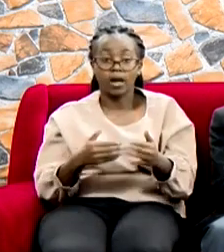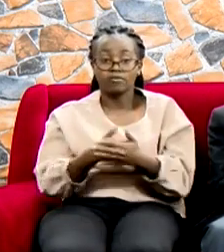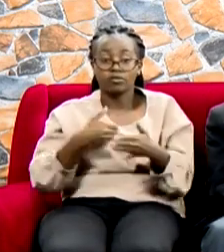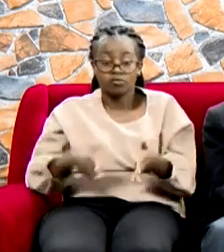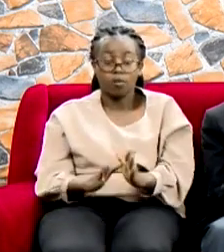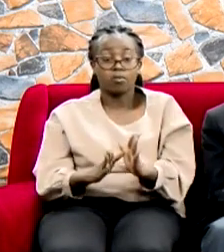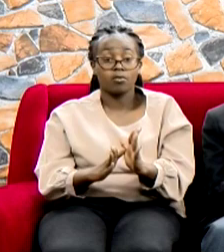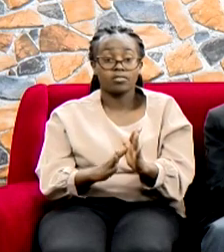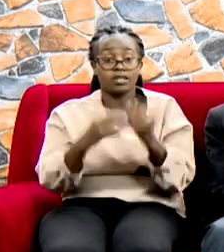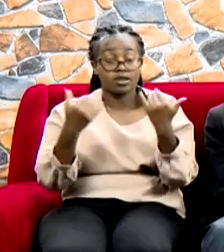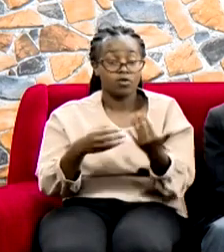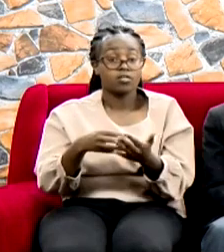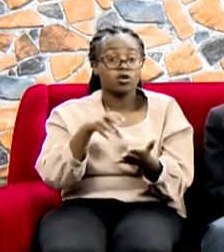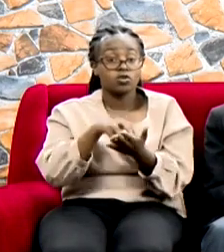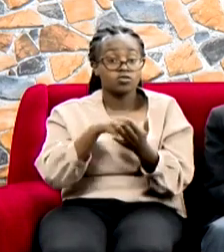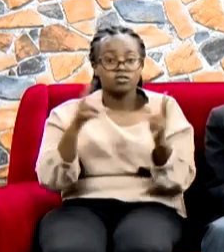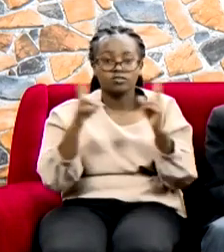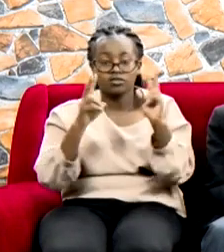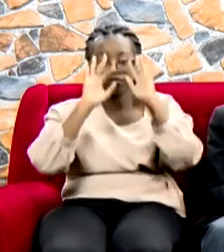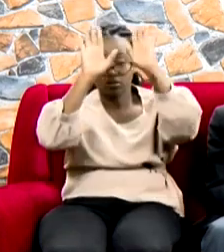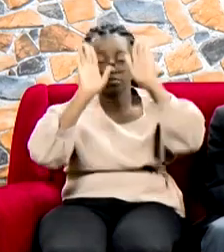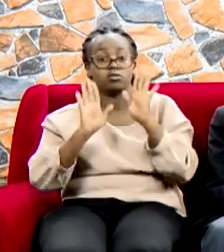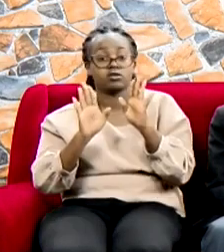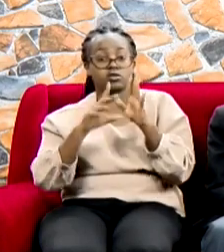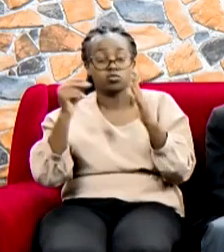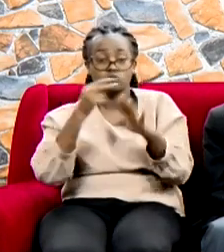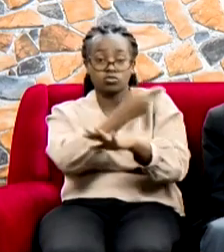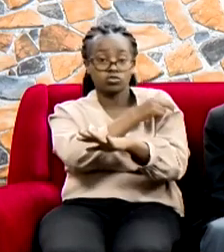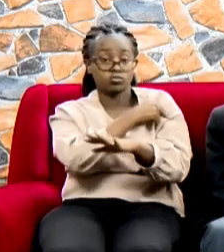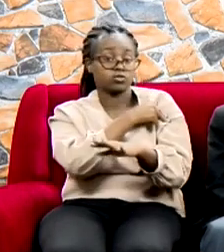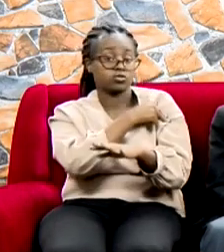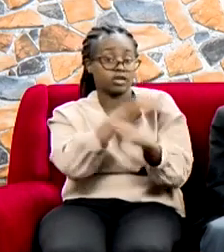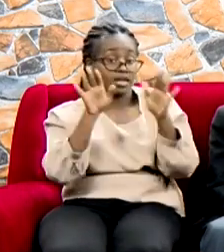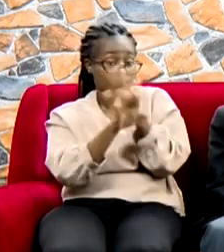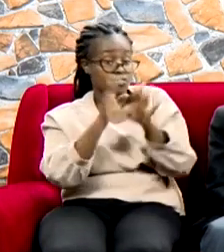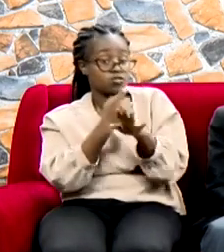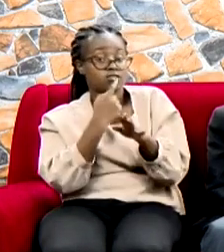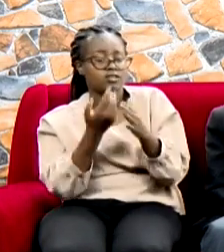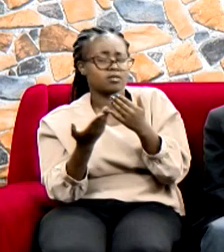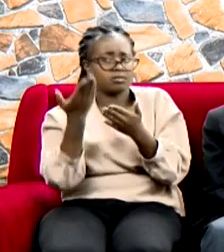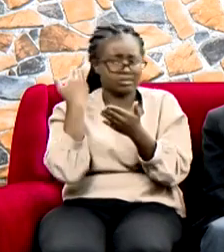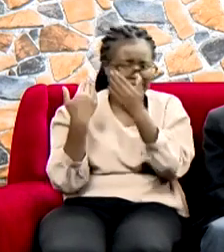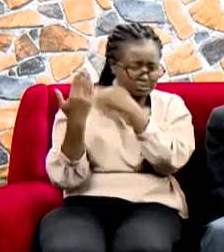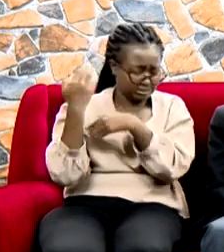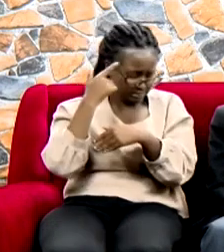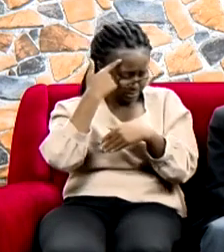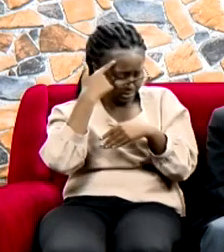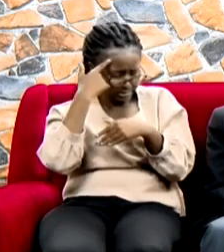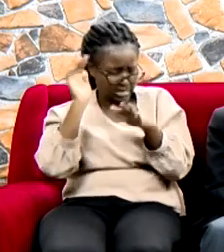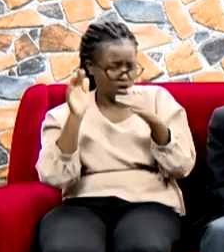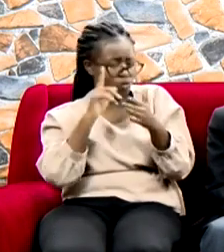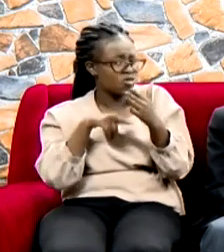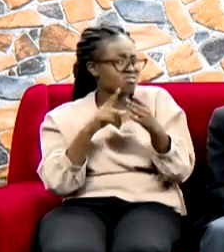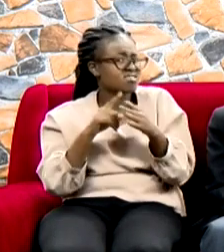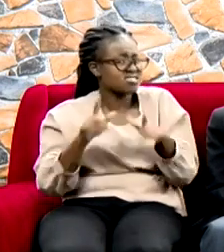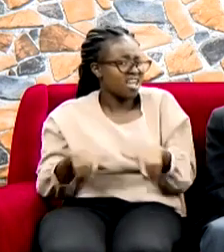So maternal condition before birth is very important. Yeah. Everything you're saying is just sending me back. I'm trying to think what was